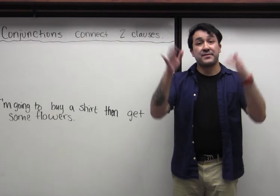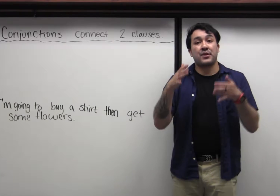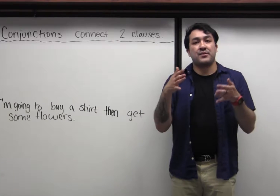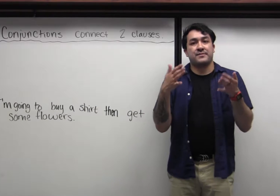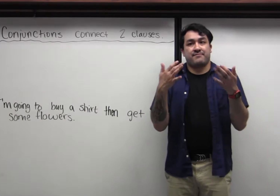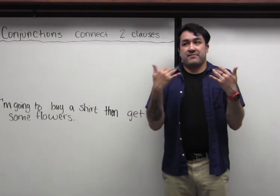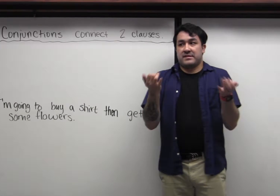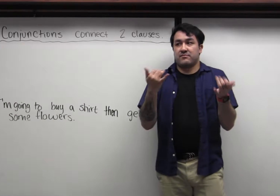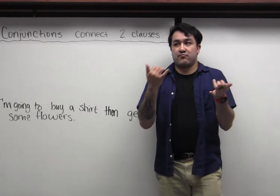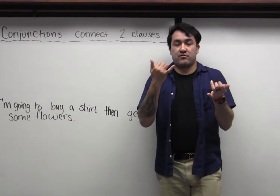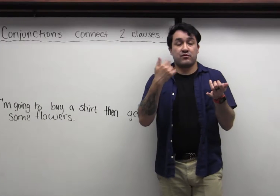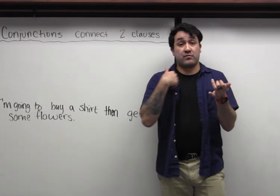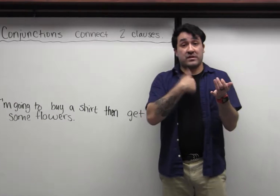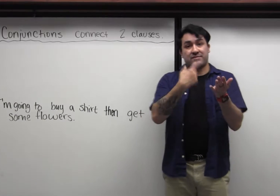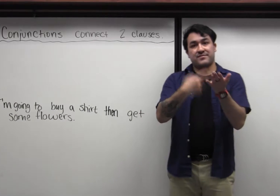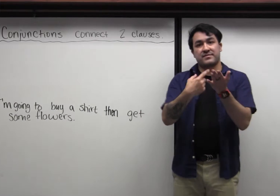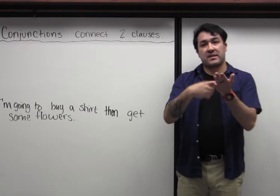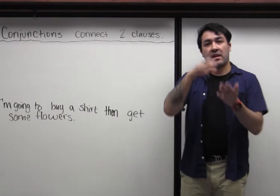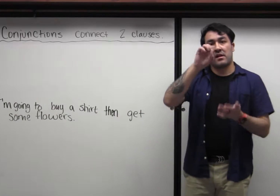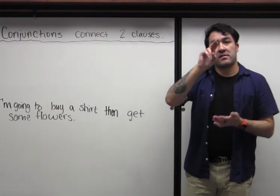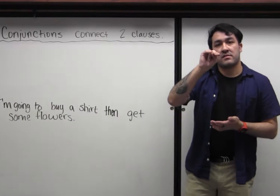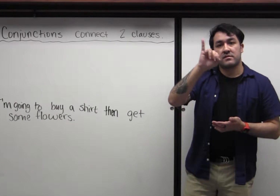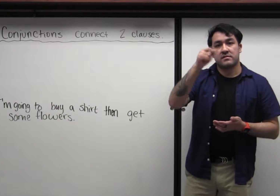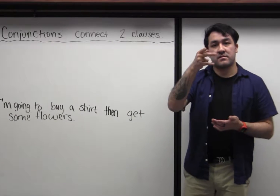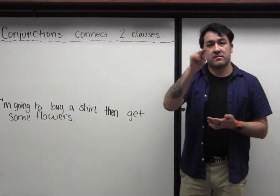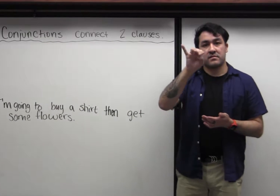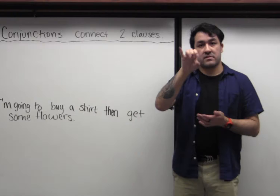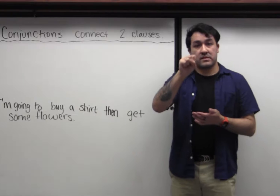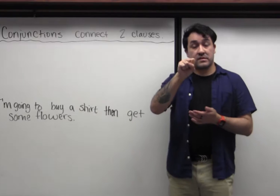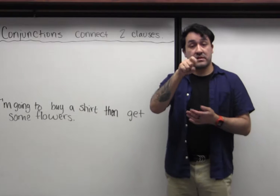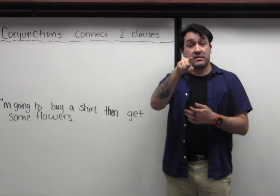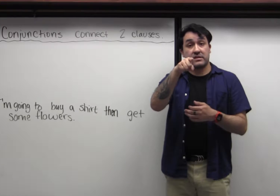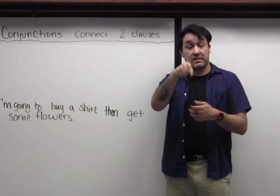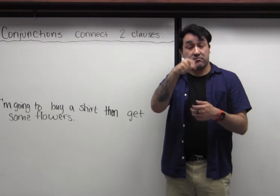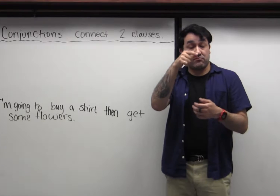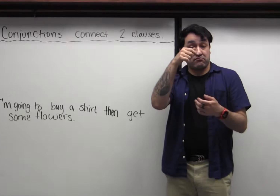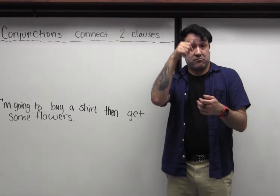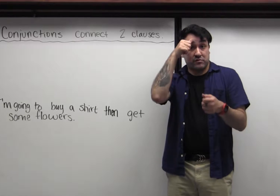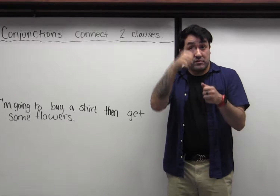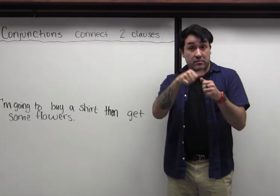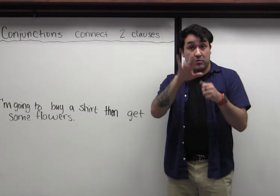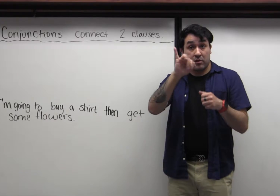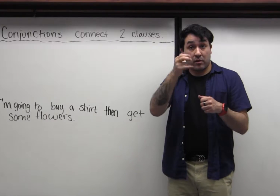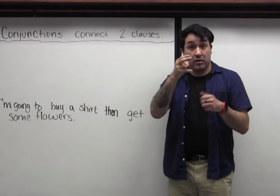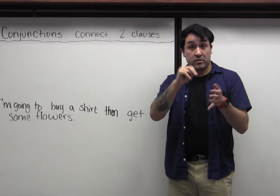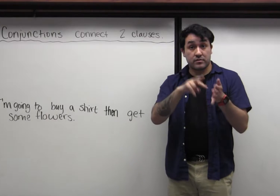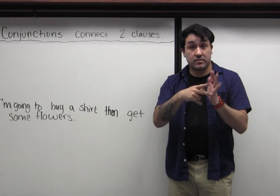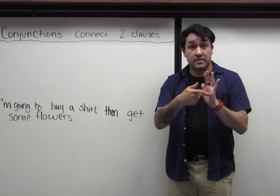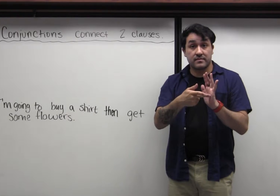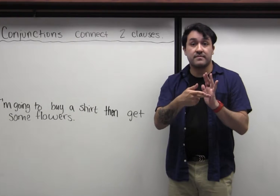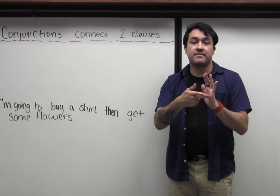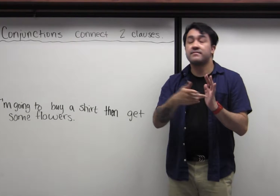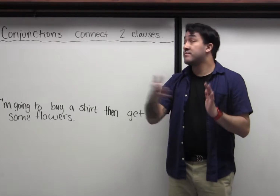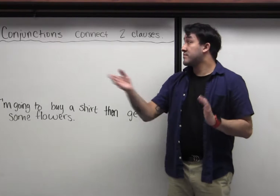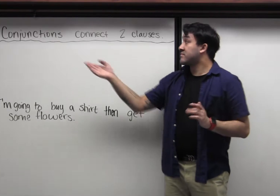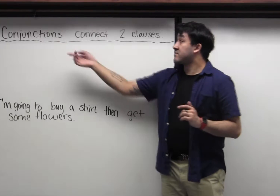Hello. So today we are going to go ahead and uh, continue talking about conjunctions. And